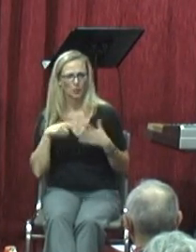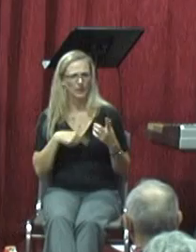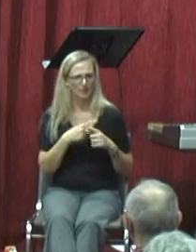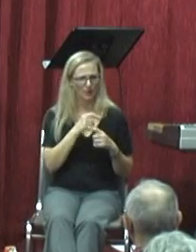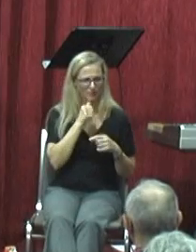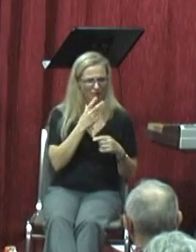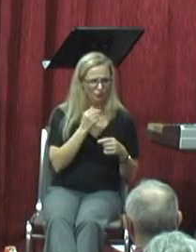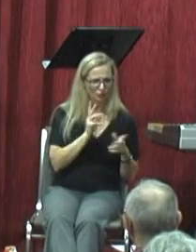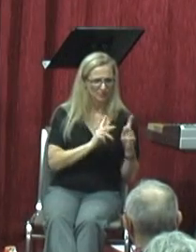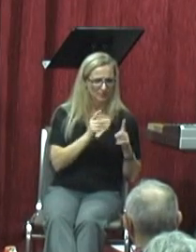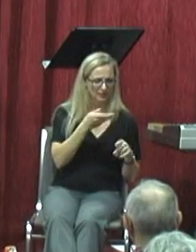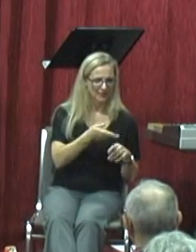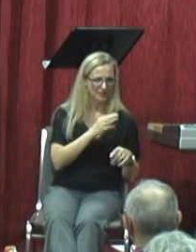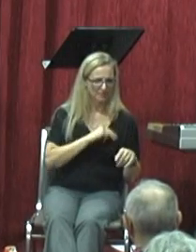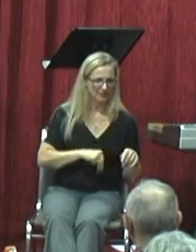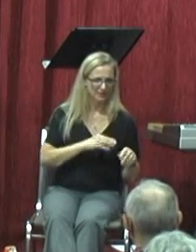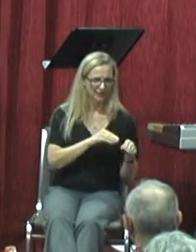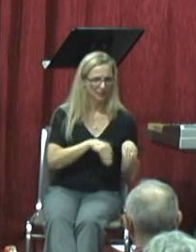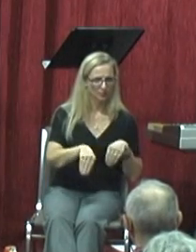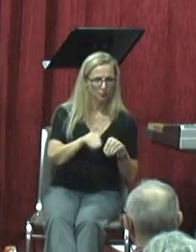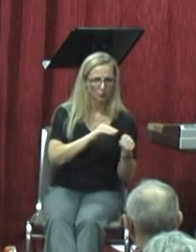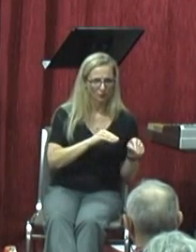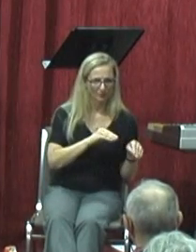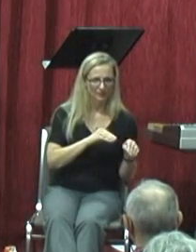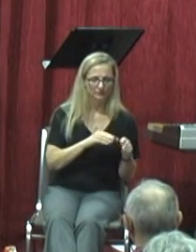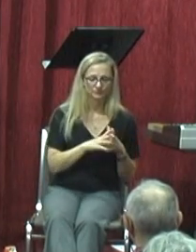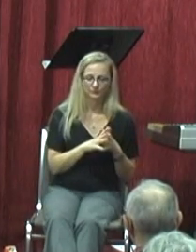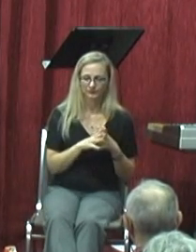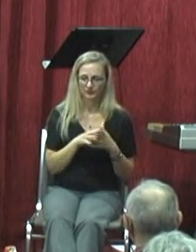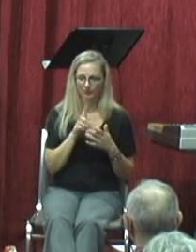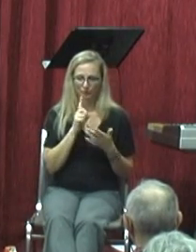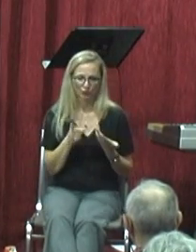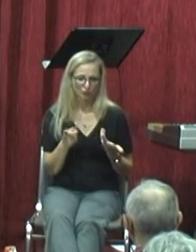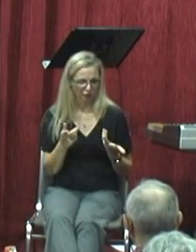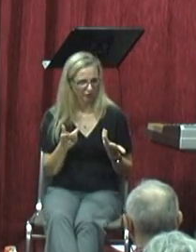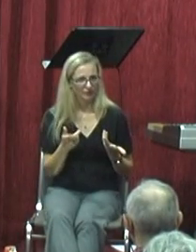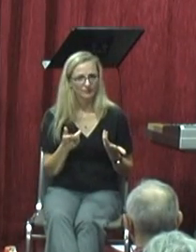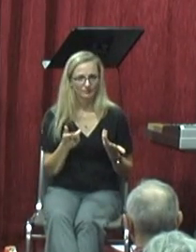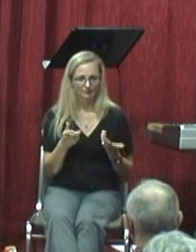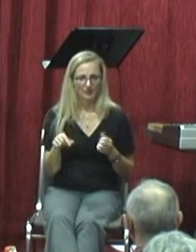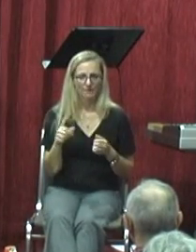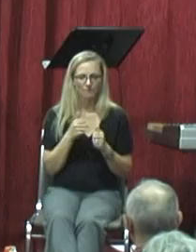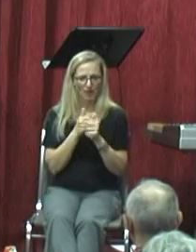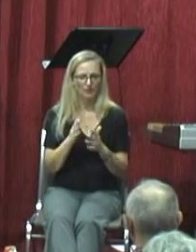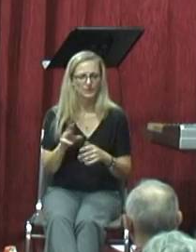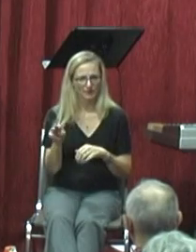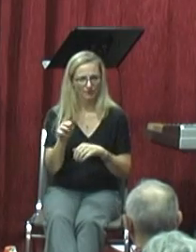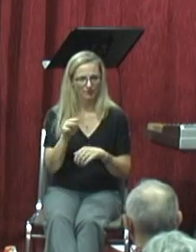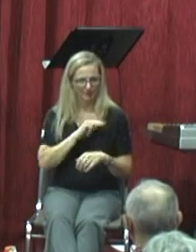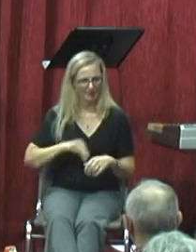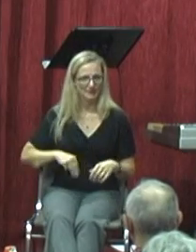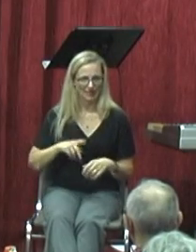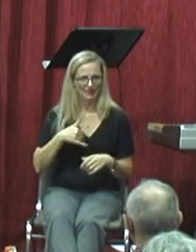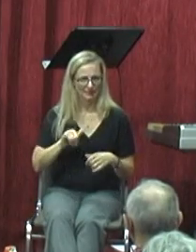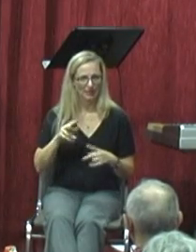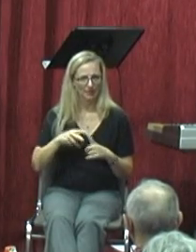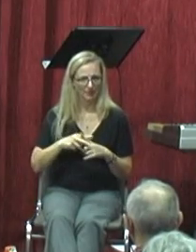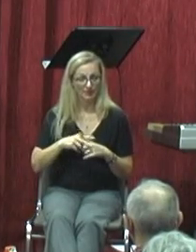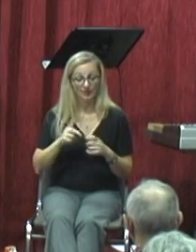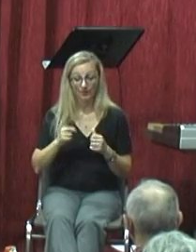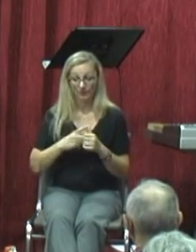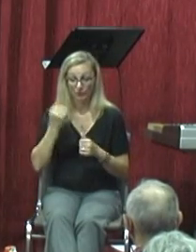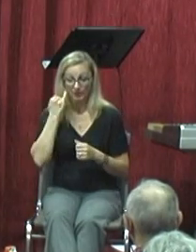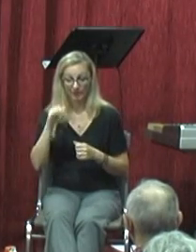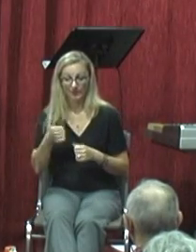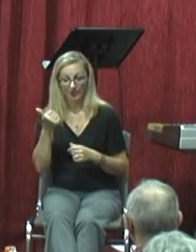Messianic movement? Certainly the word Mishichim still applies, followers of the Messiah, right? Now the first idea of